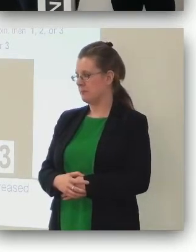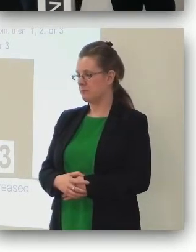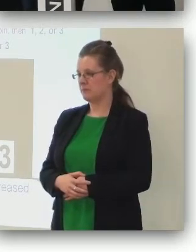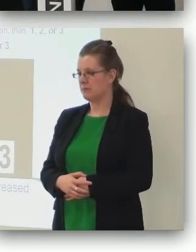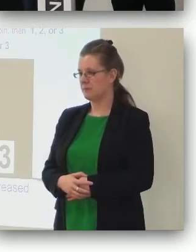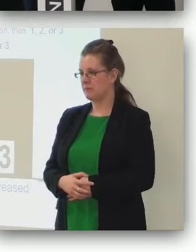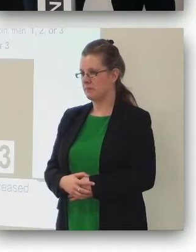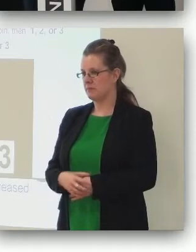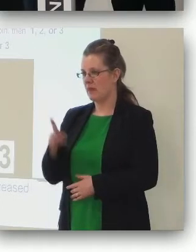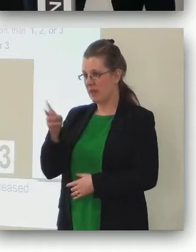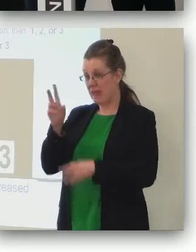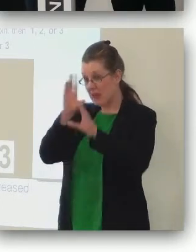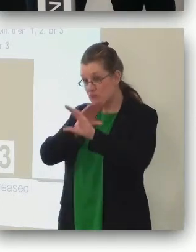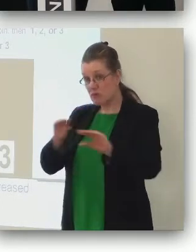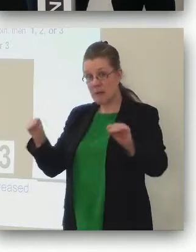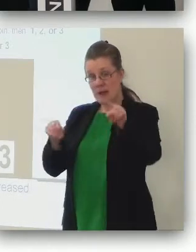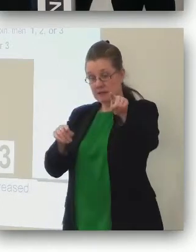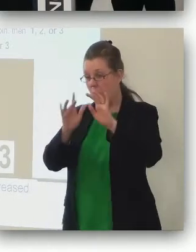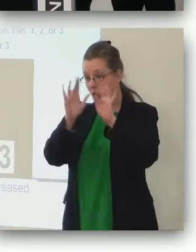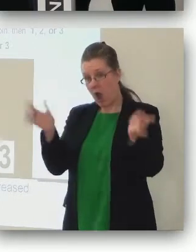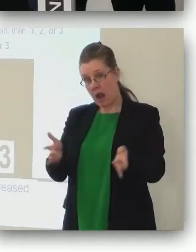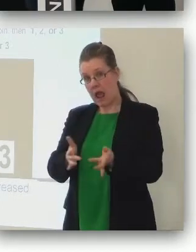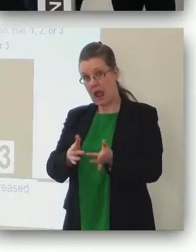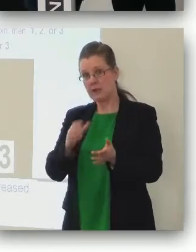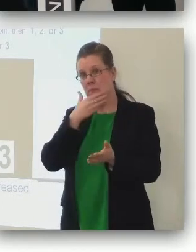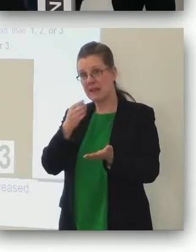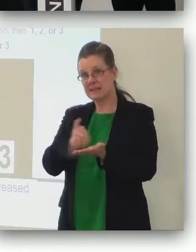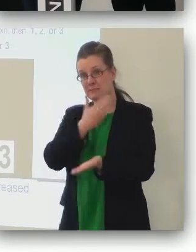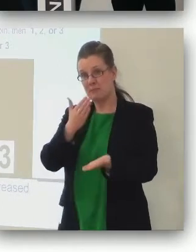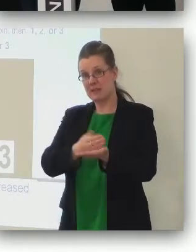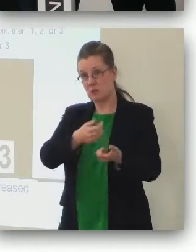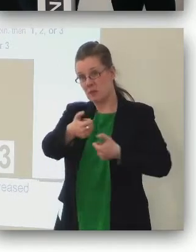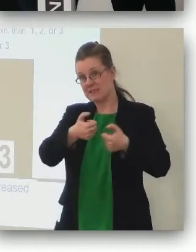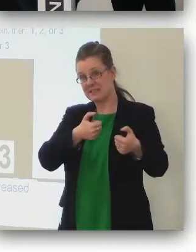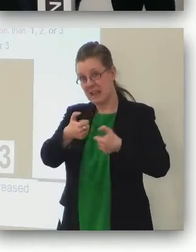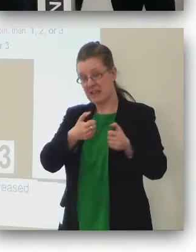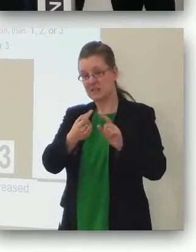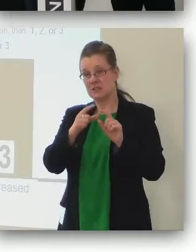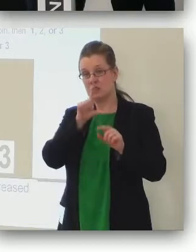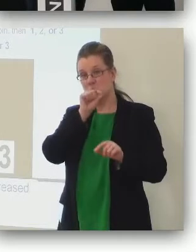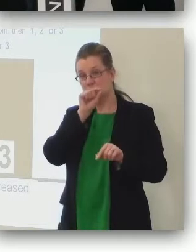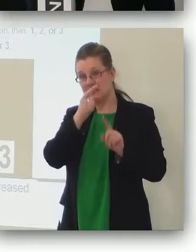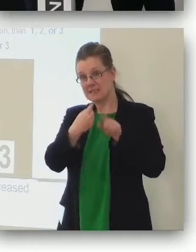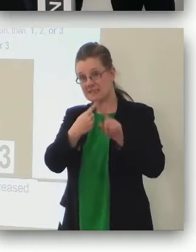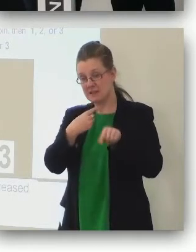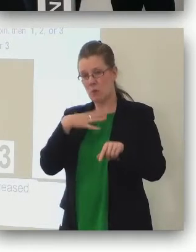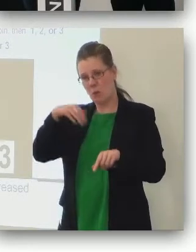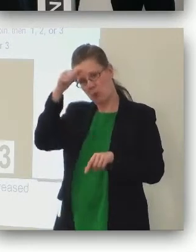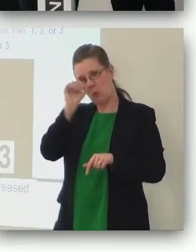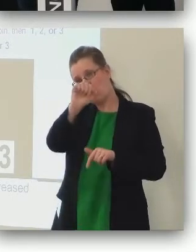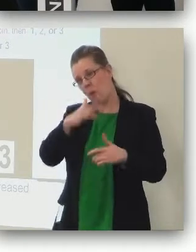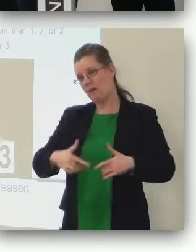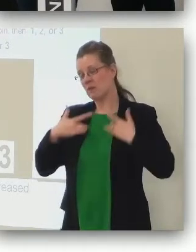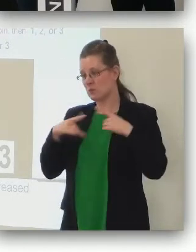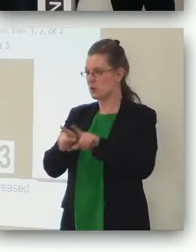And again, just a reminder to those of you online, please do make sure that you're texting and tweeting as well. We want to hear from you guys as much as the people here in the room.